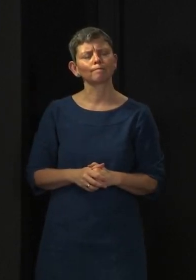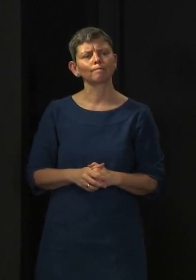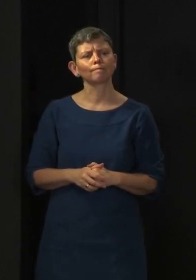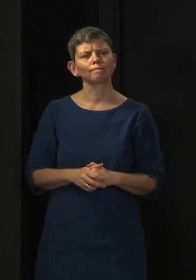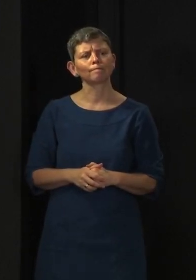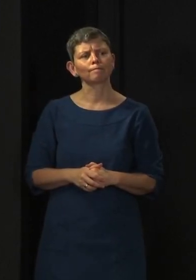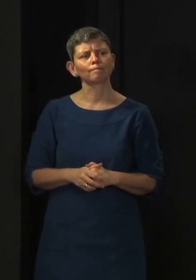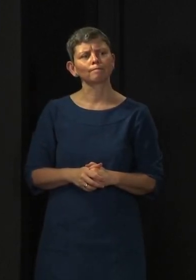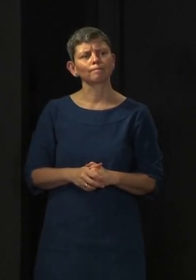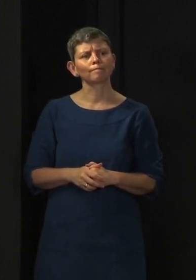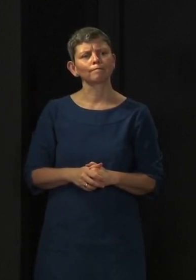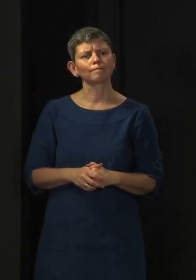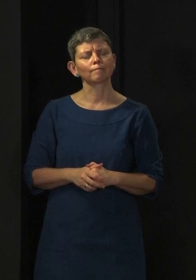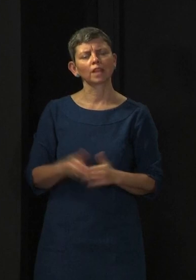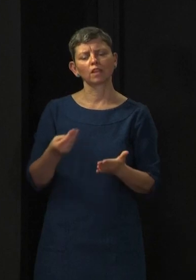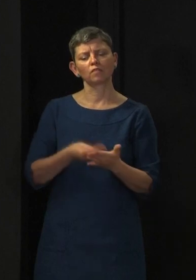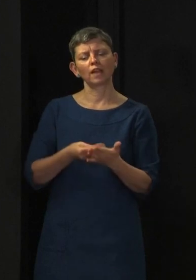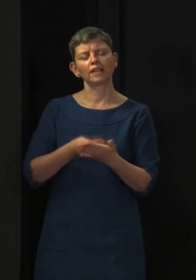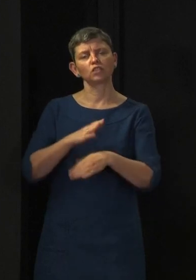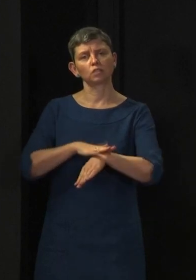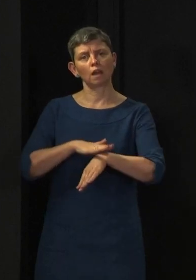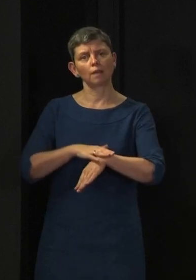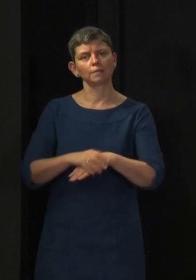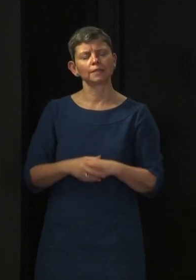Muir Dickey from the Financial Times.